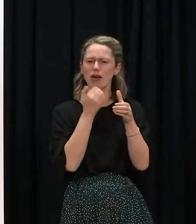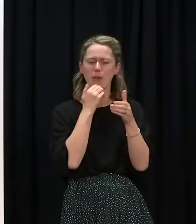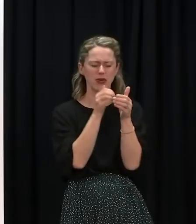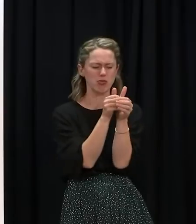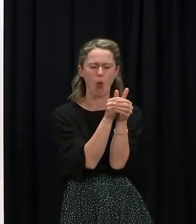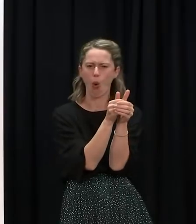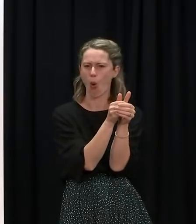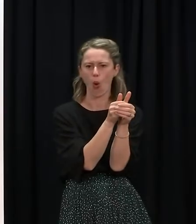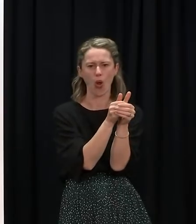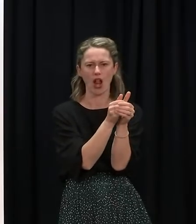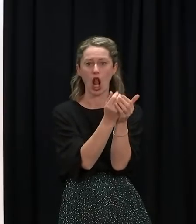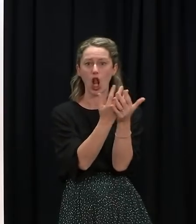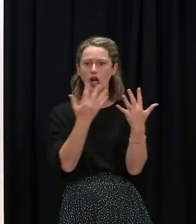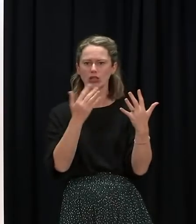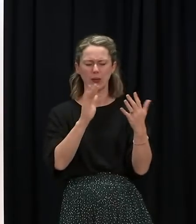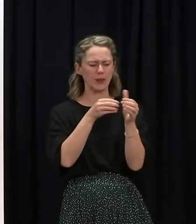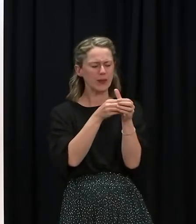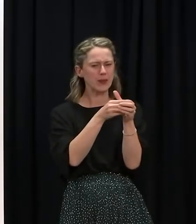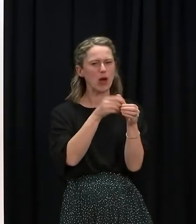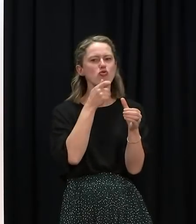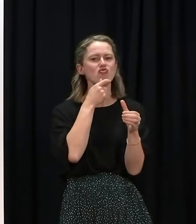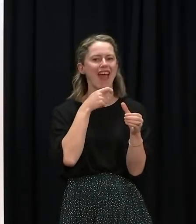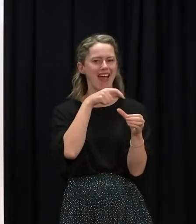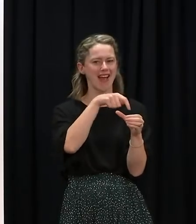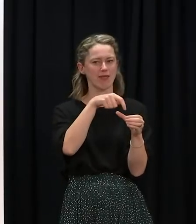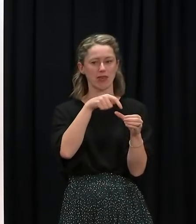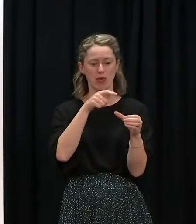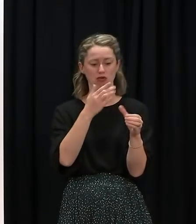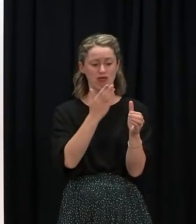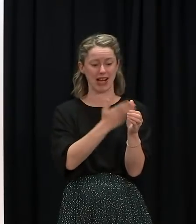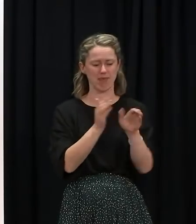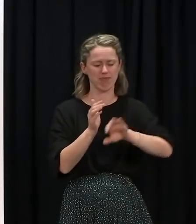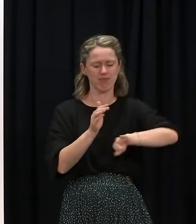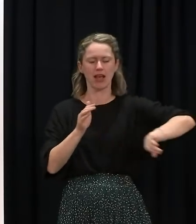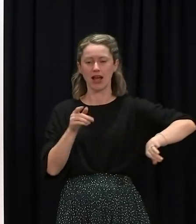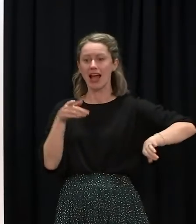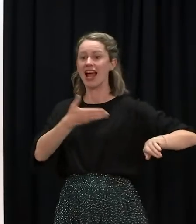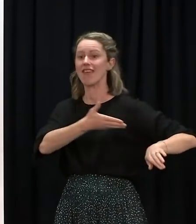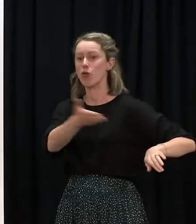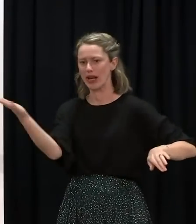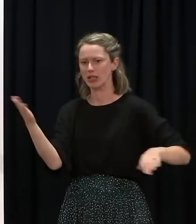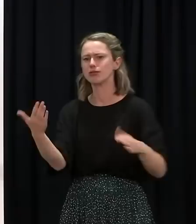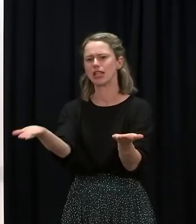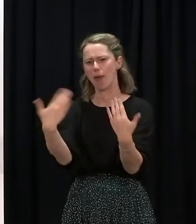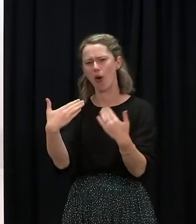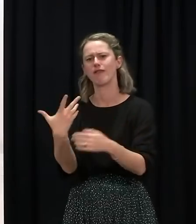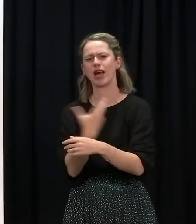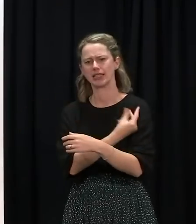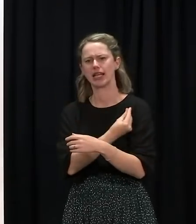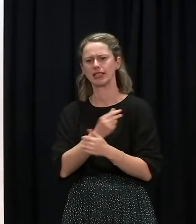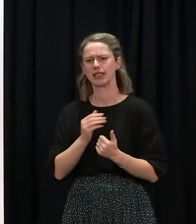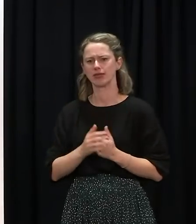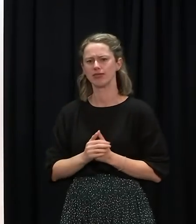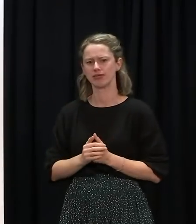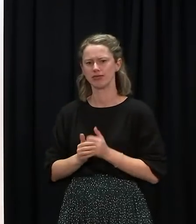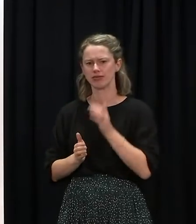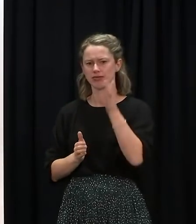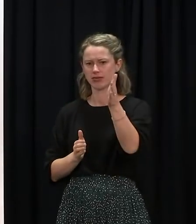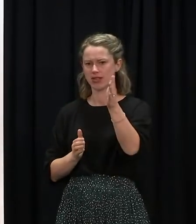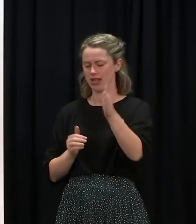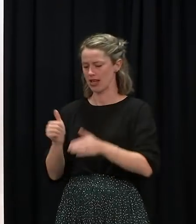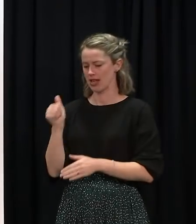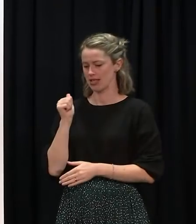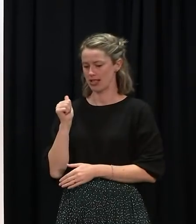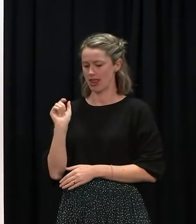we're not talking lots of people. So really our message to everyone is play your part, come forward and be vaccinated. As per the Prime Minister's challenge yesterday,